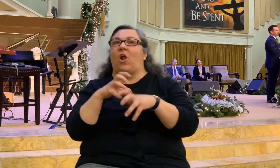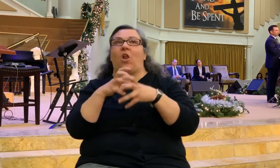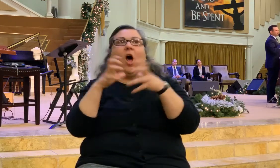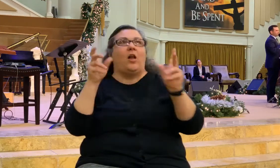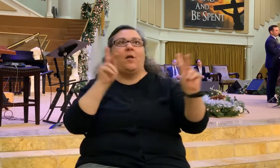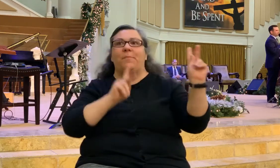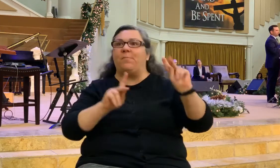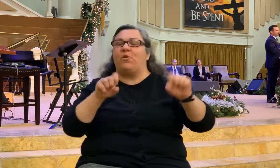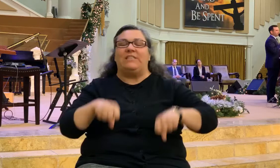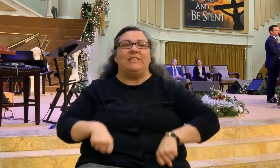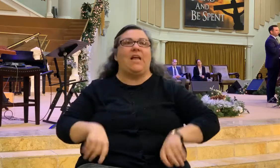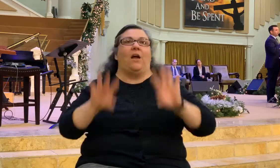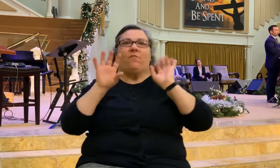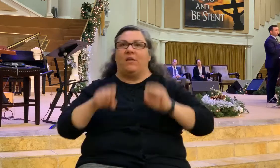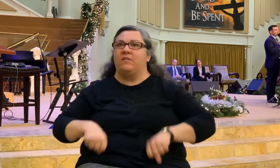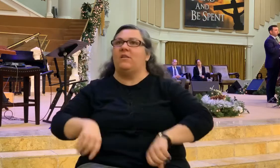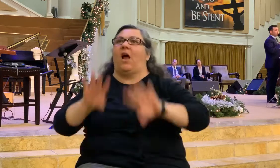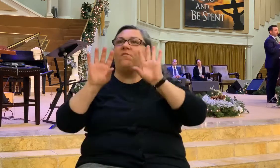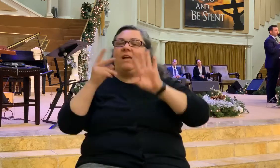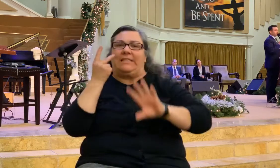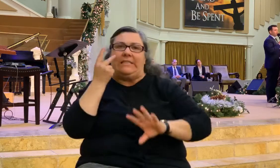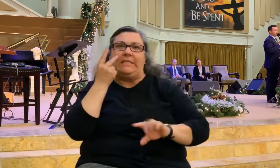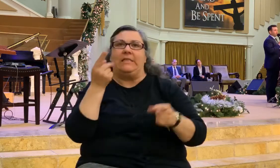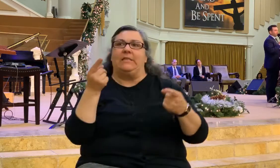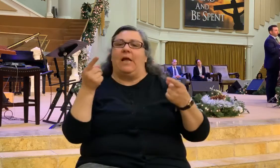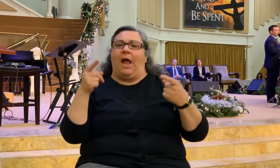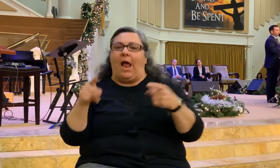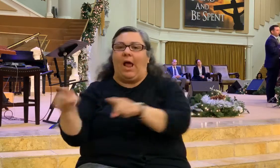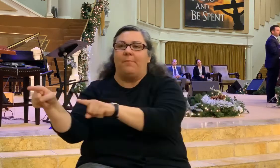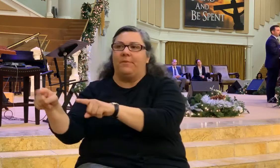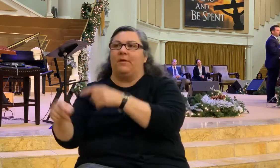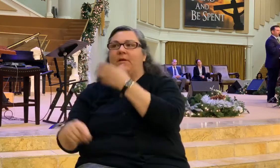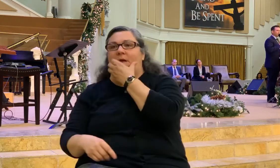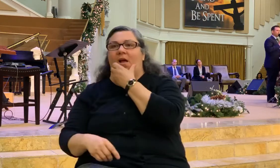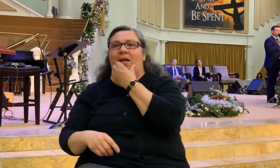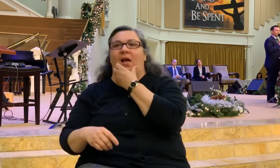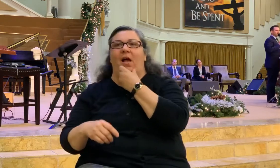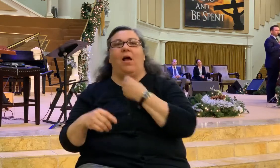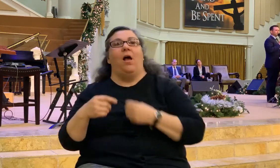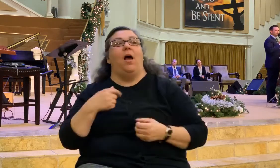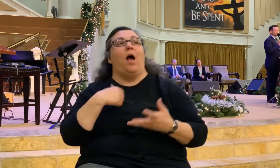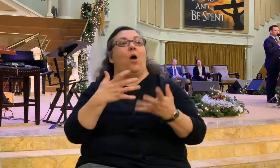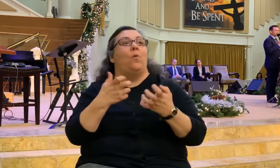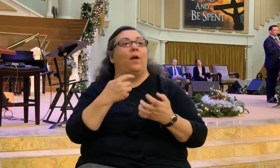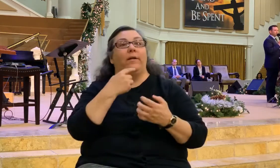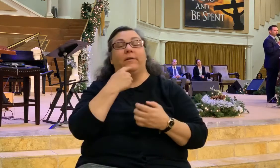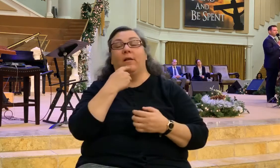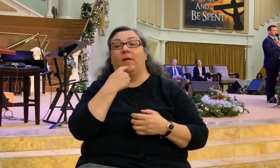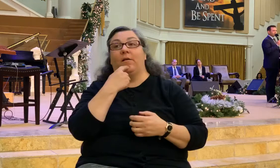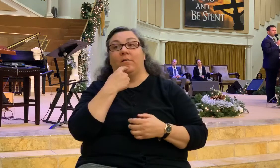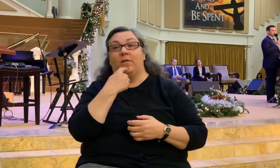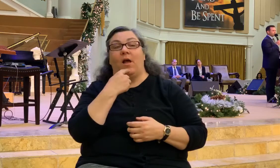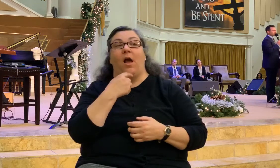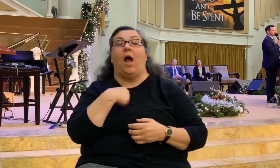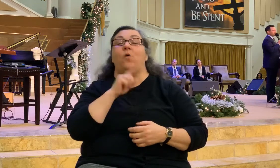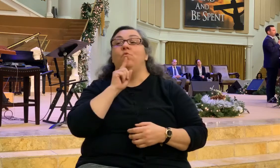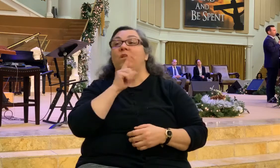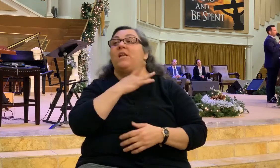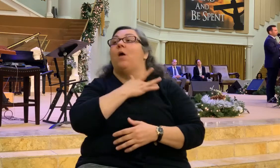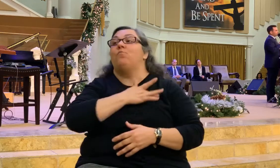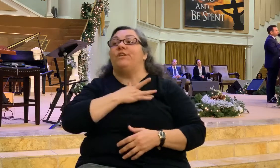people sacrificing to see it come to pass. And I want to say how much I appreciate your